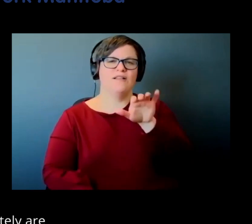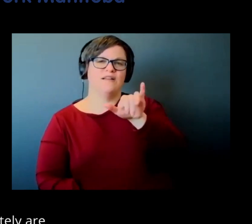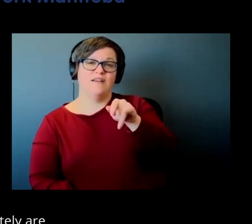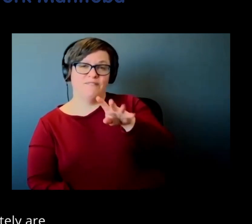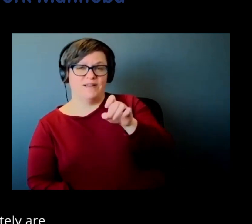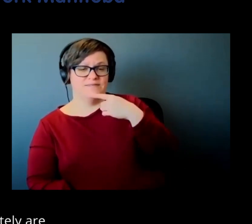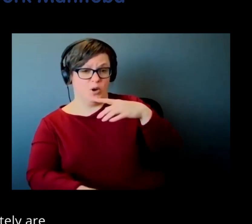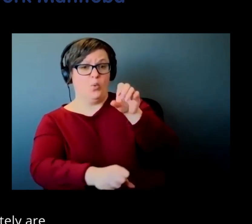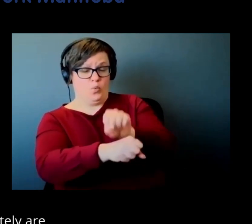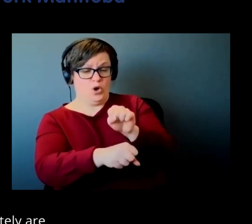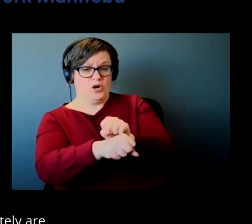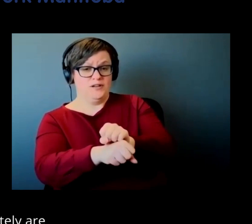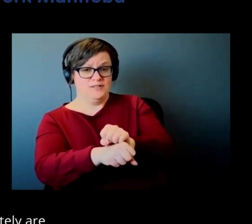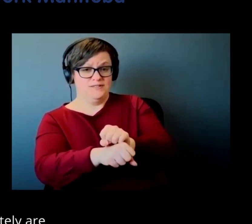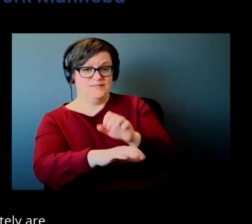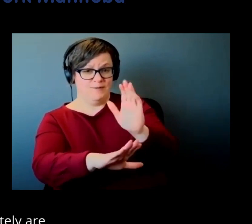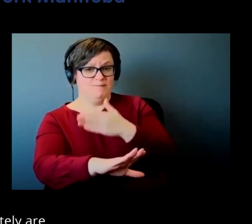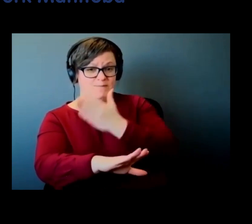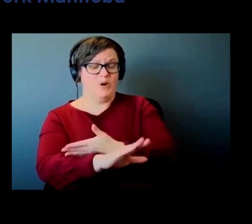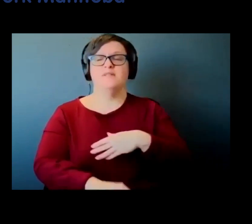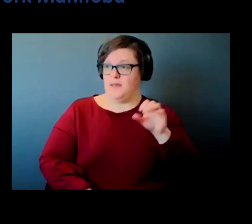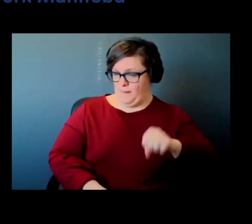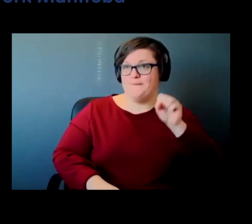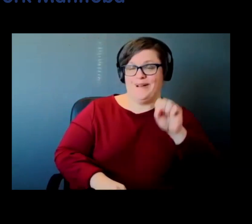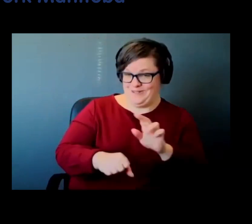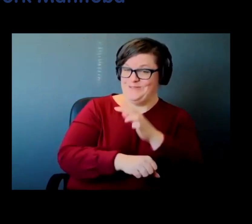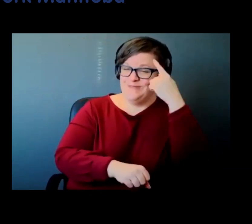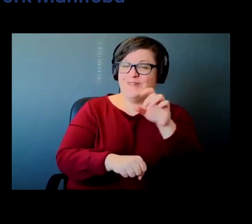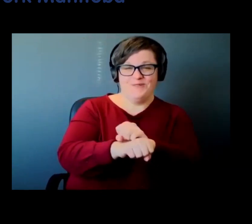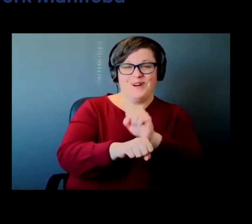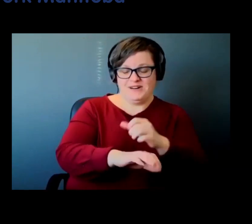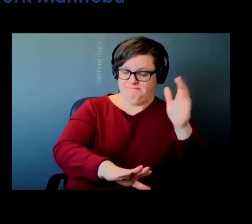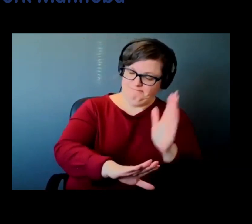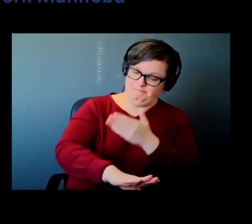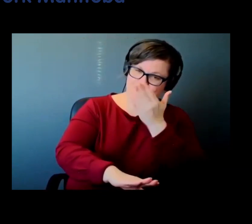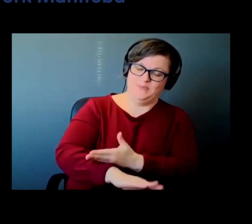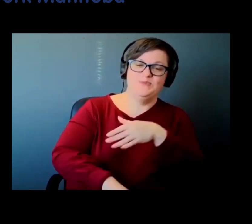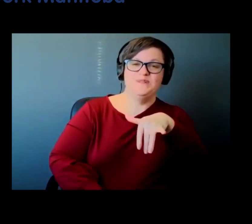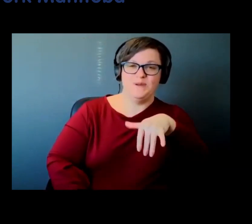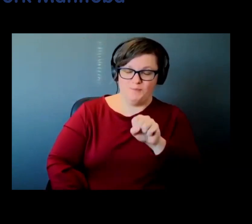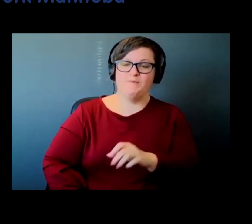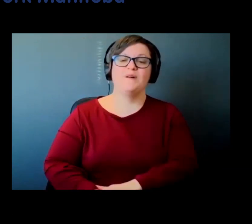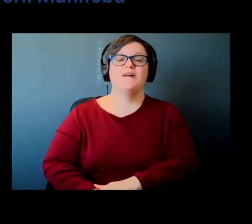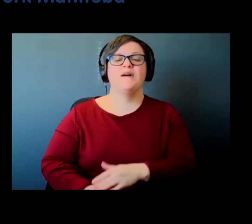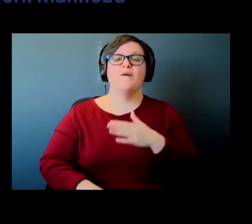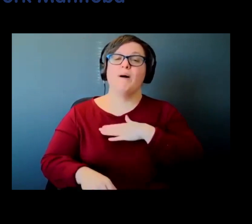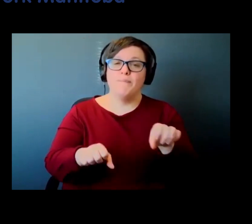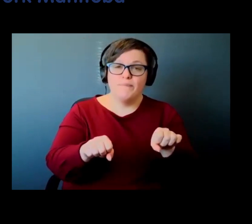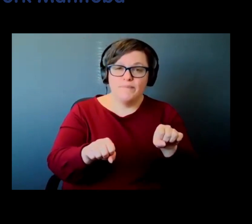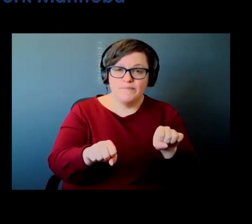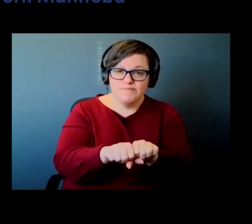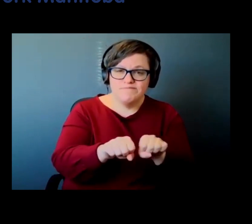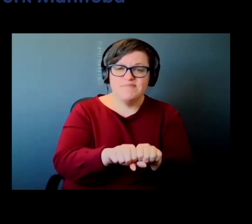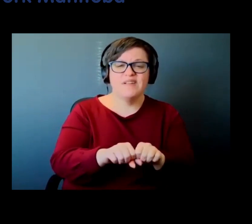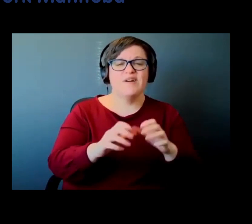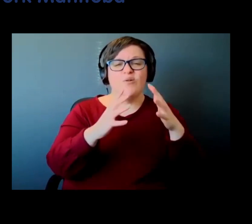and they definitely are my work boots. And you know, as my boots become worn, my dress becomes a little